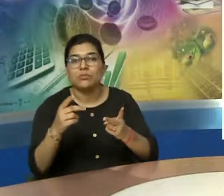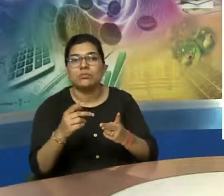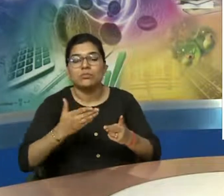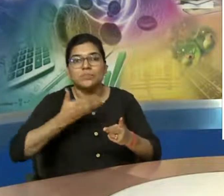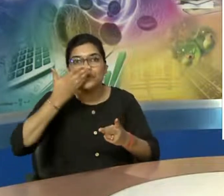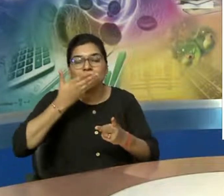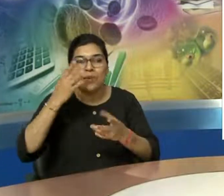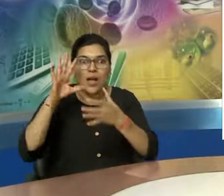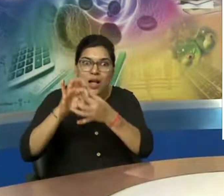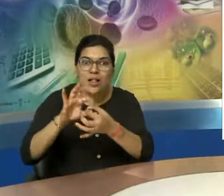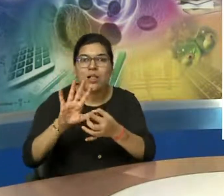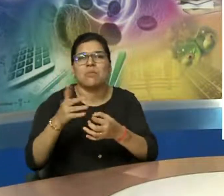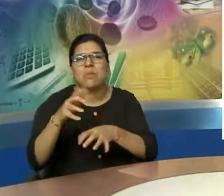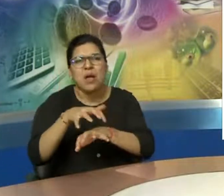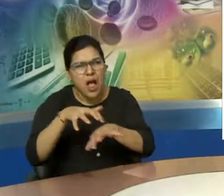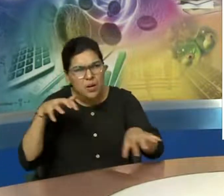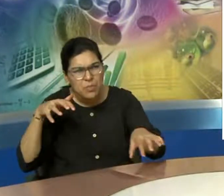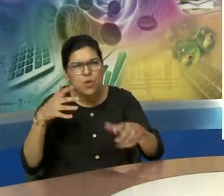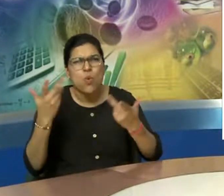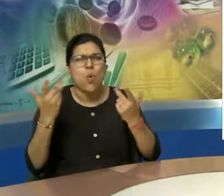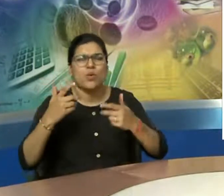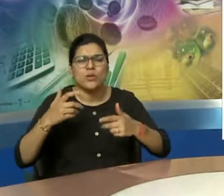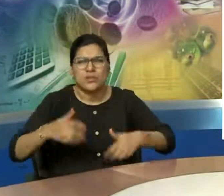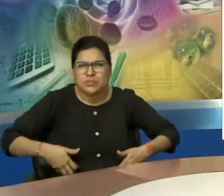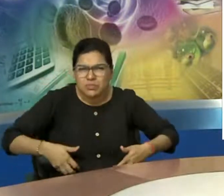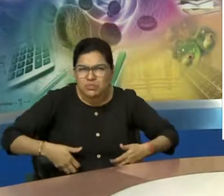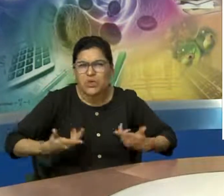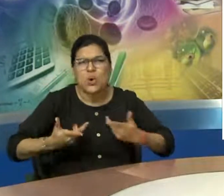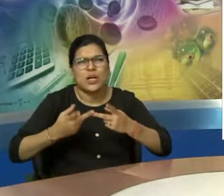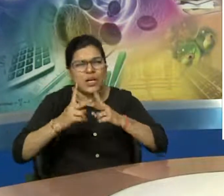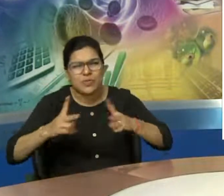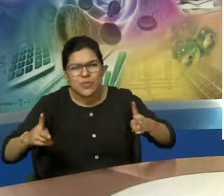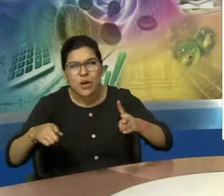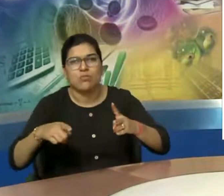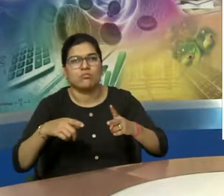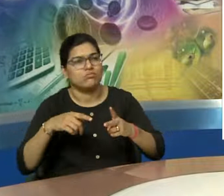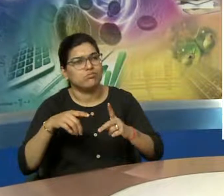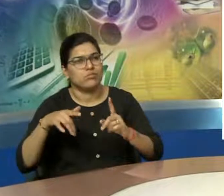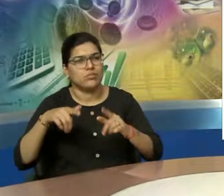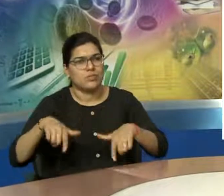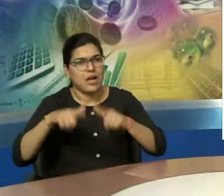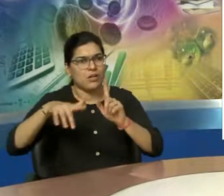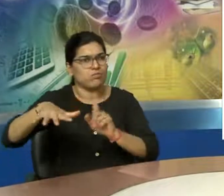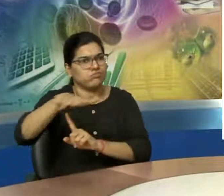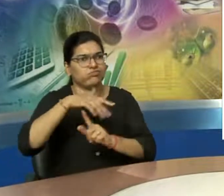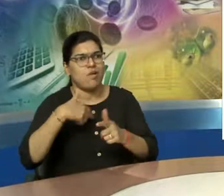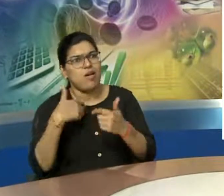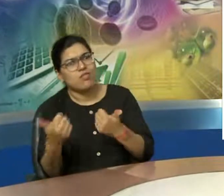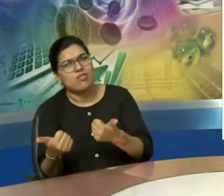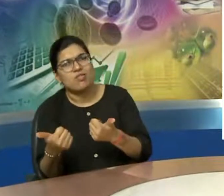to make the necessary adjustment. Or if any other animal go to the similar kind